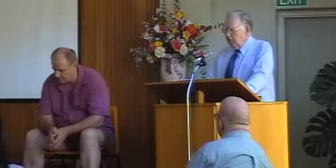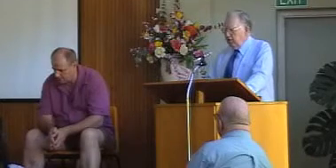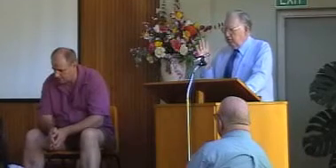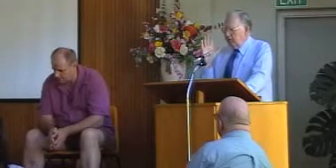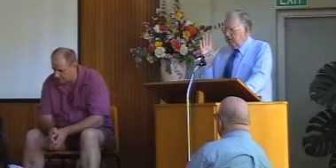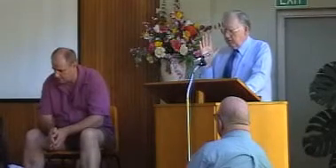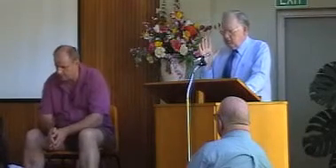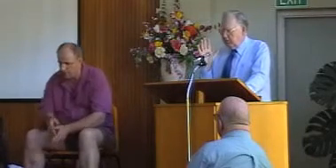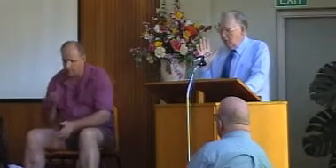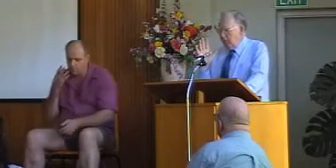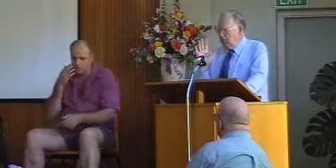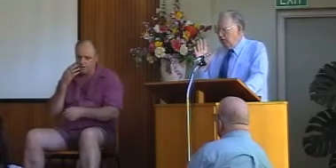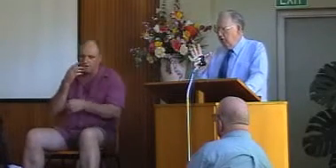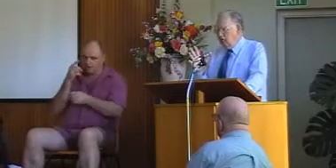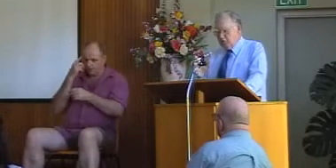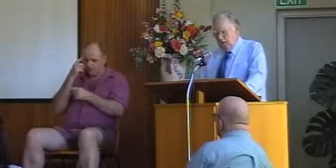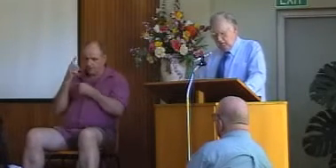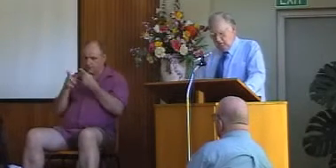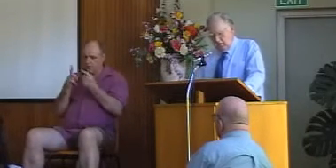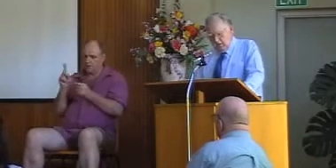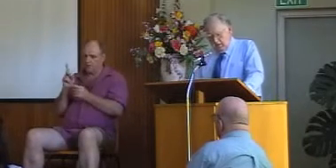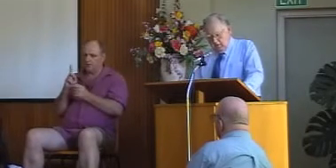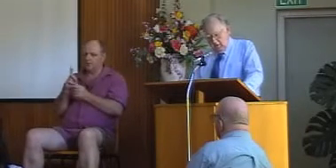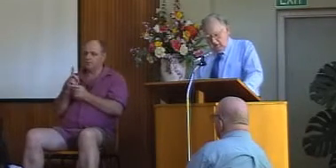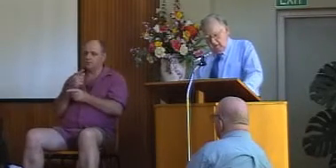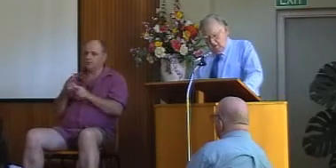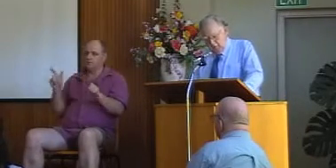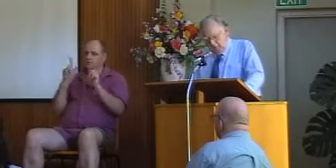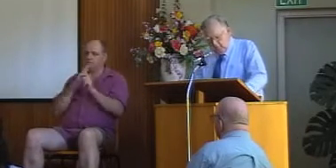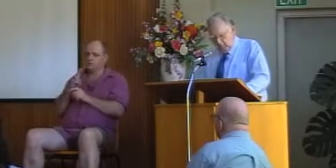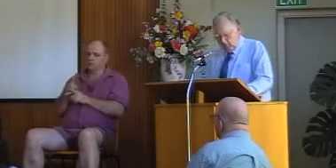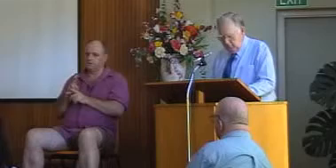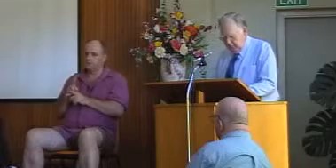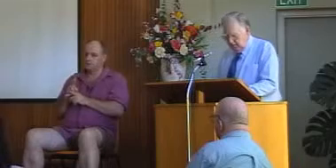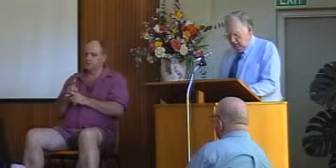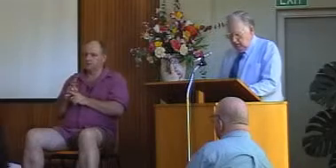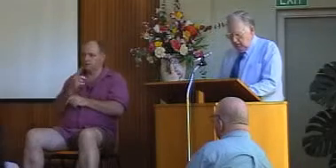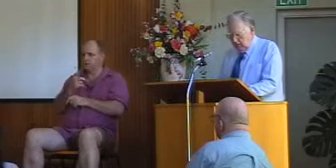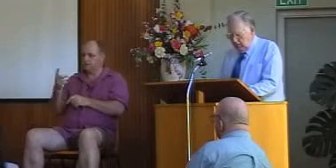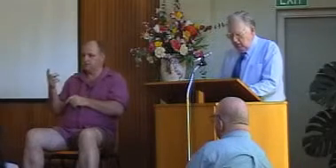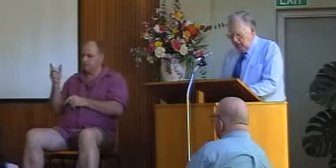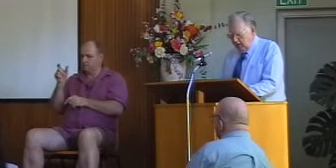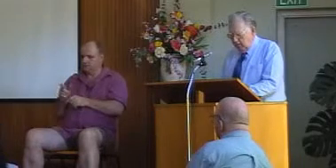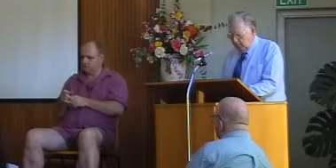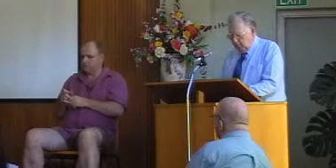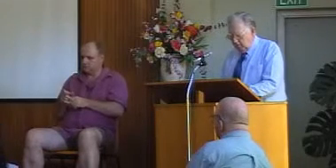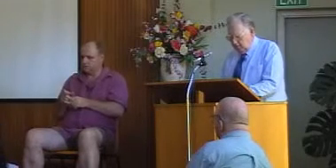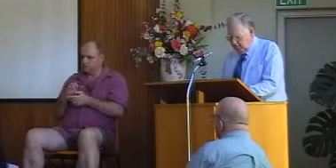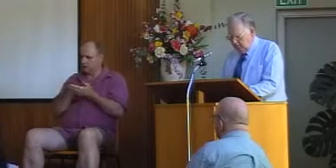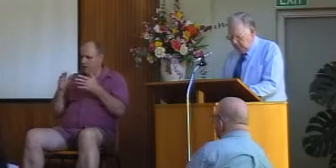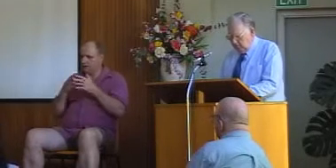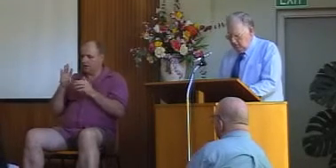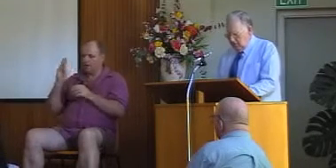When you think of the way in which the Lord spoke to each of those people and how they